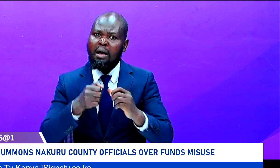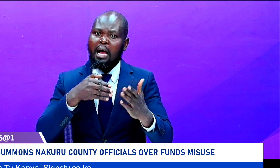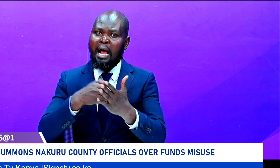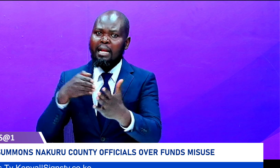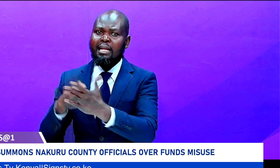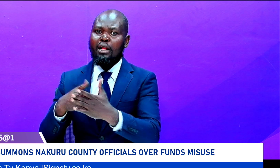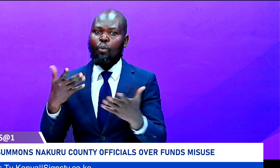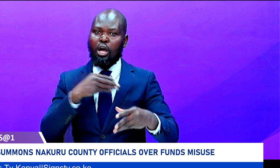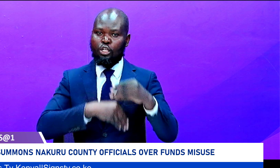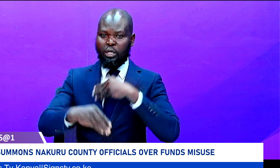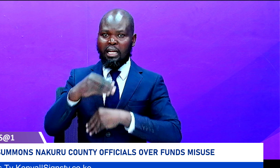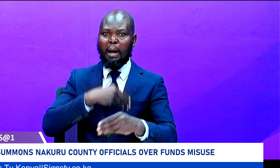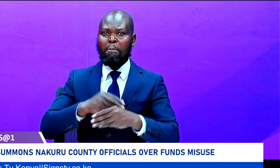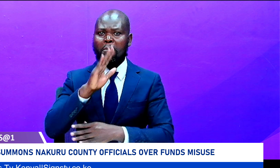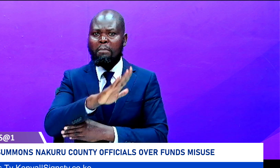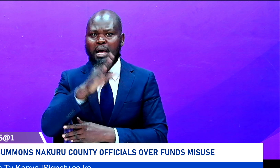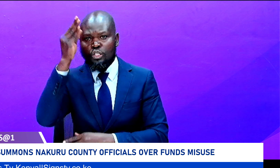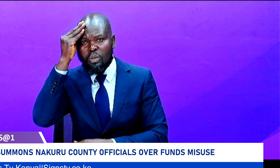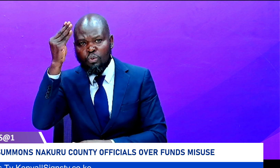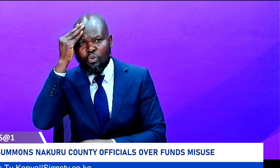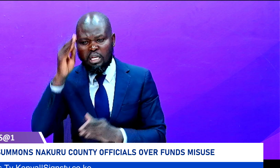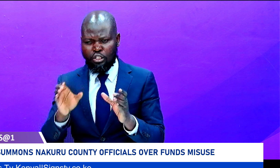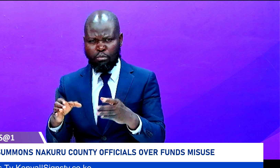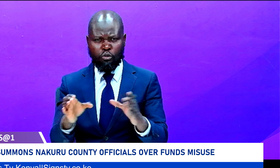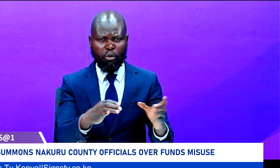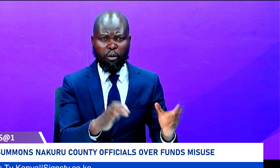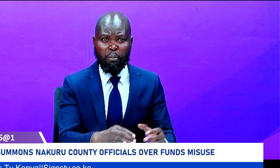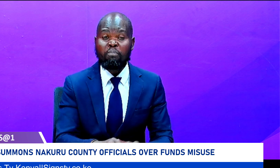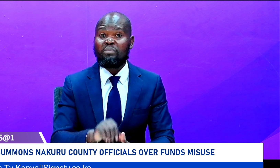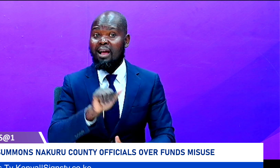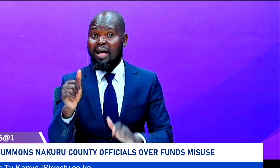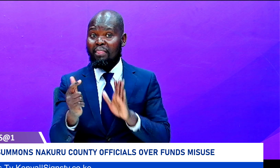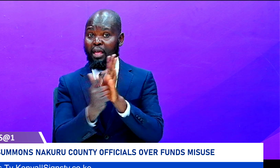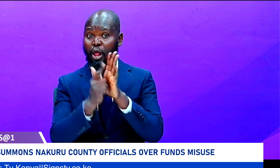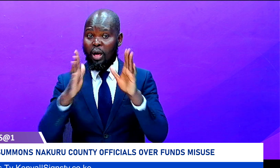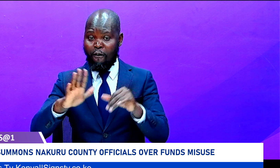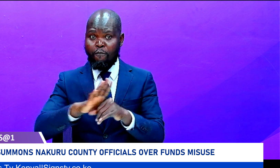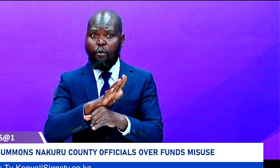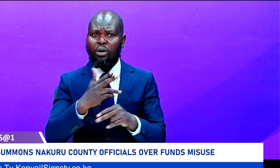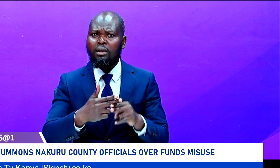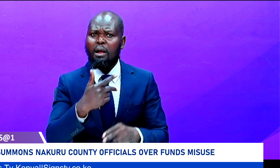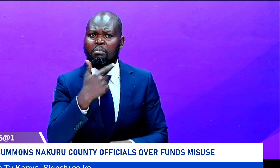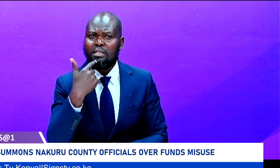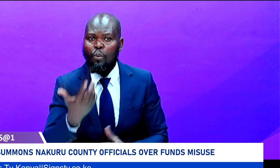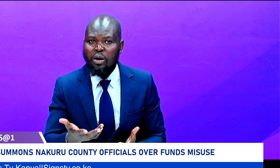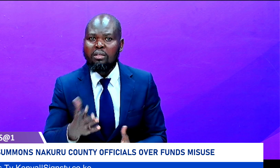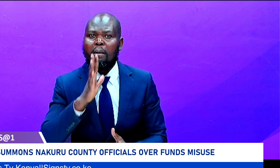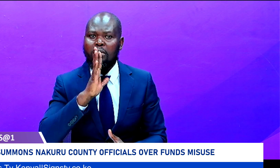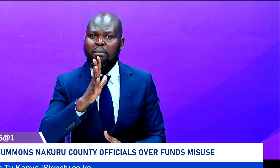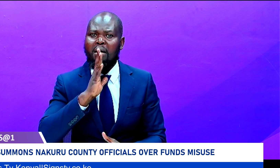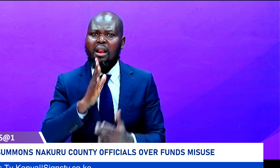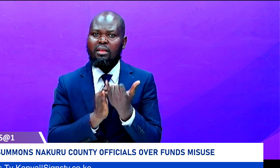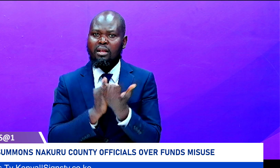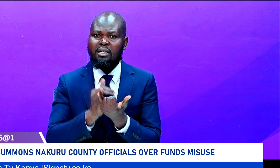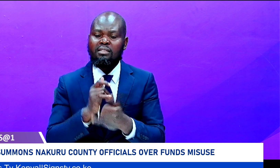setback caused by the ongoing fight against corruption in the education sector. The lawmakers, who spoke